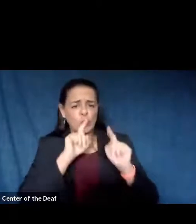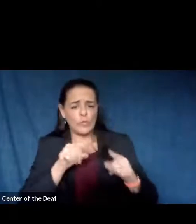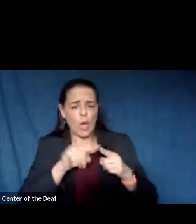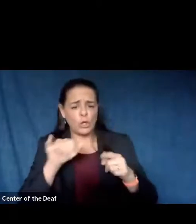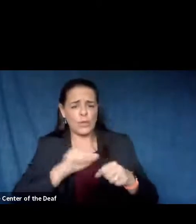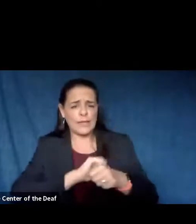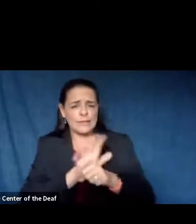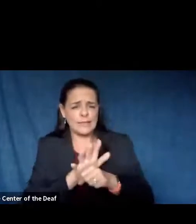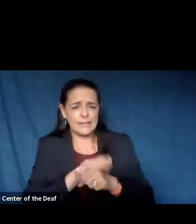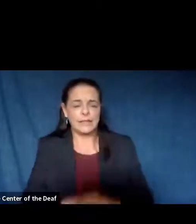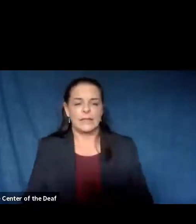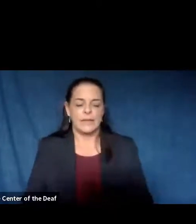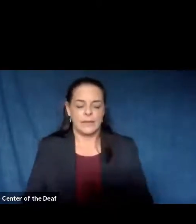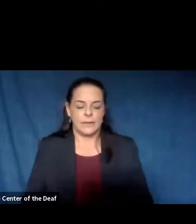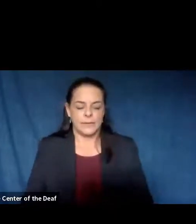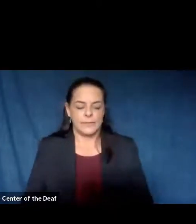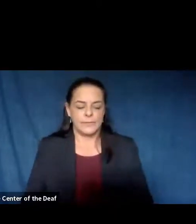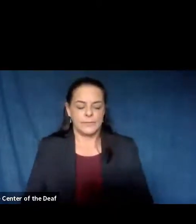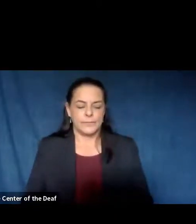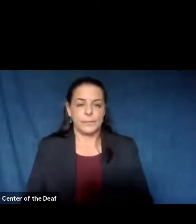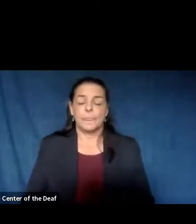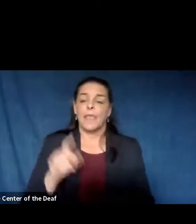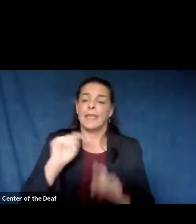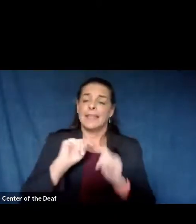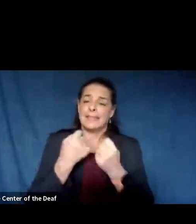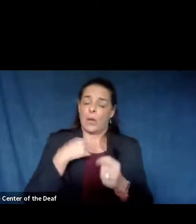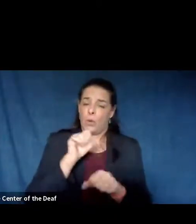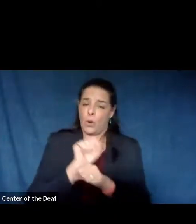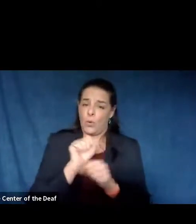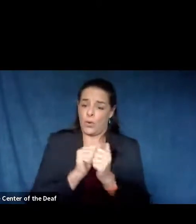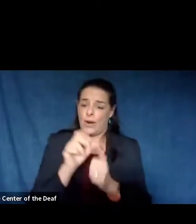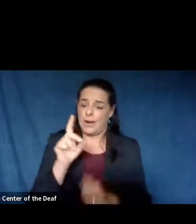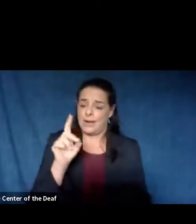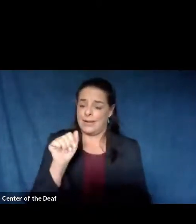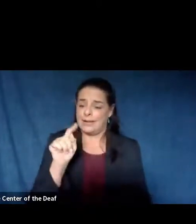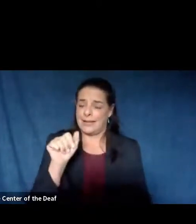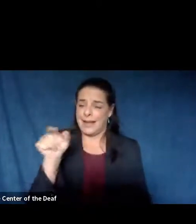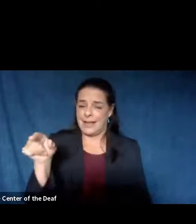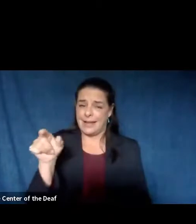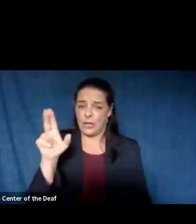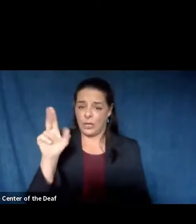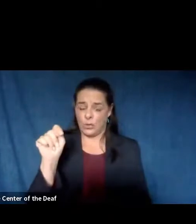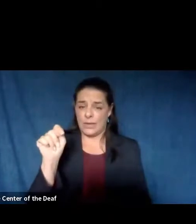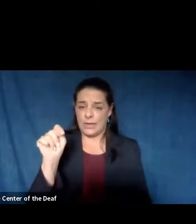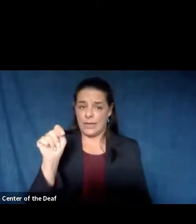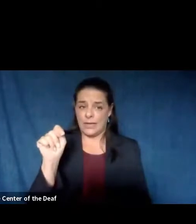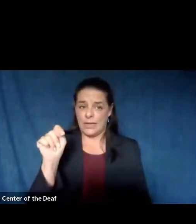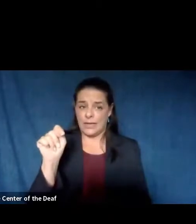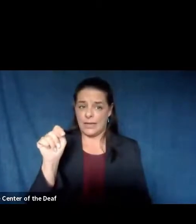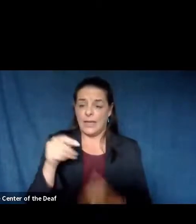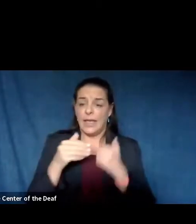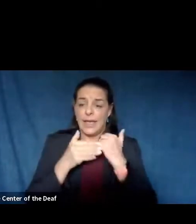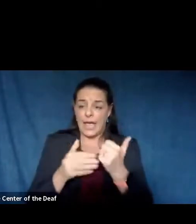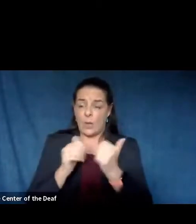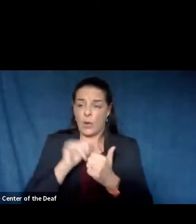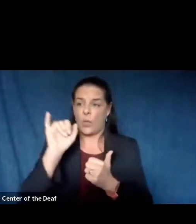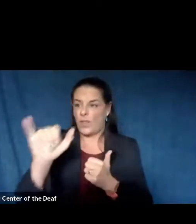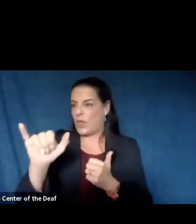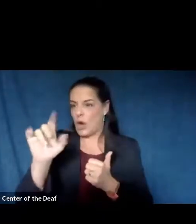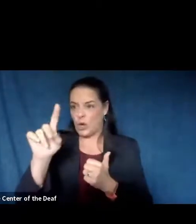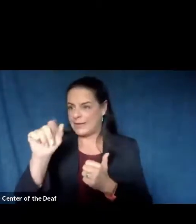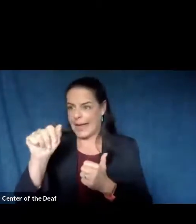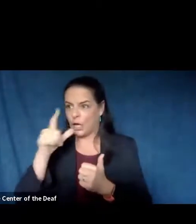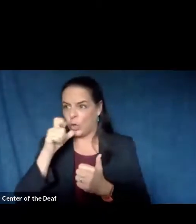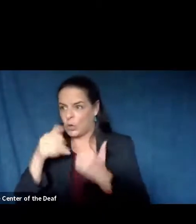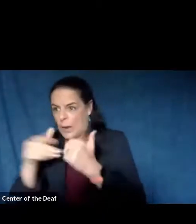to the pandemic? The team we worked with are the data analysts at UT that have been helping them with their data moving